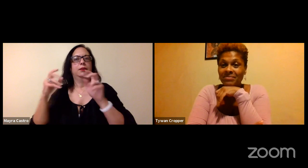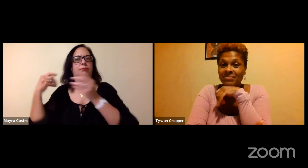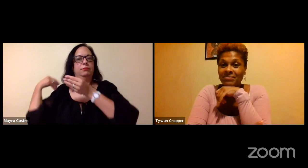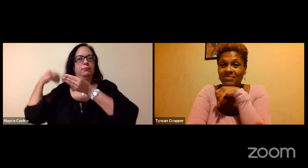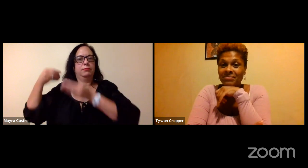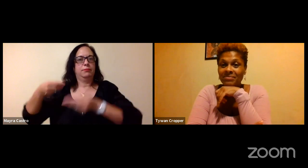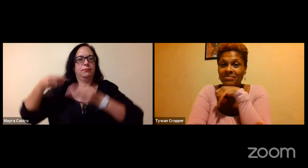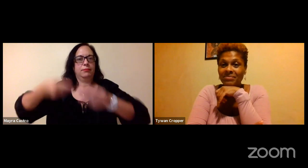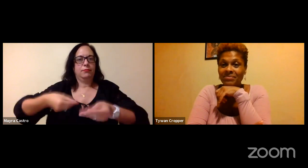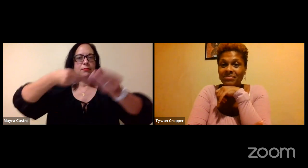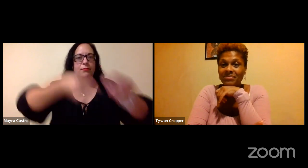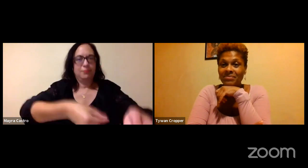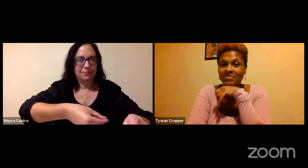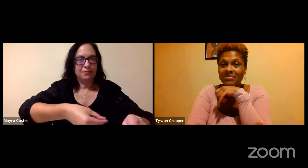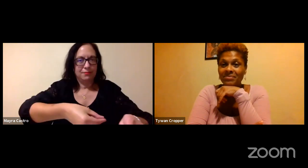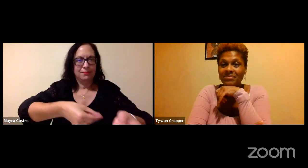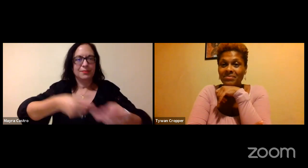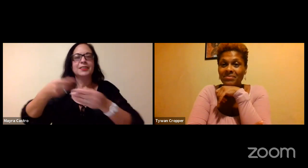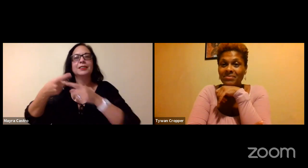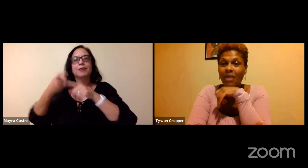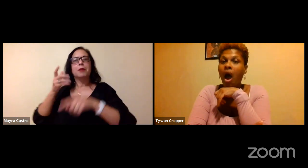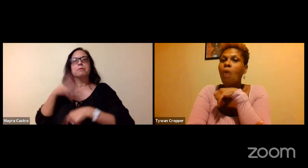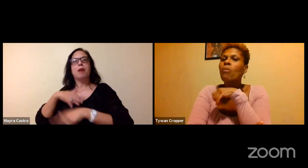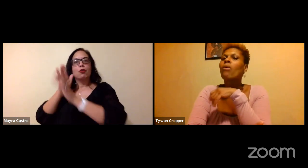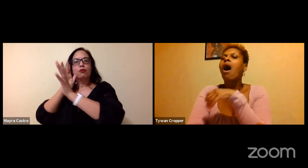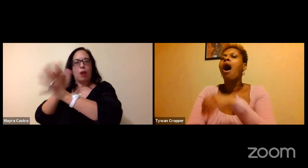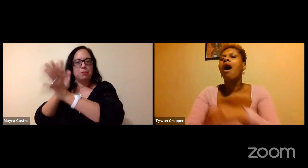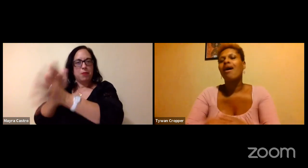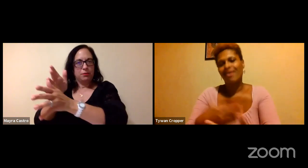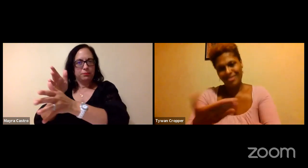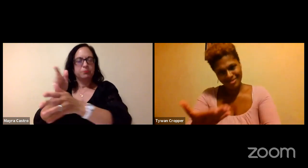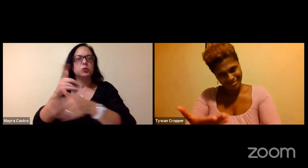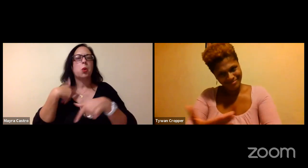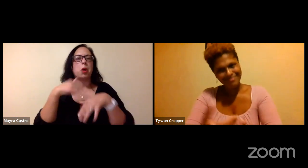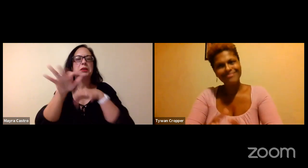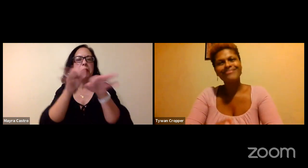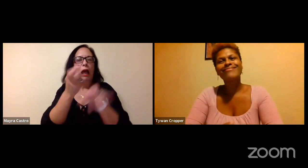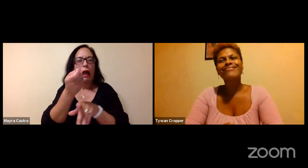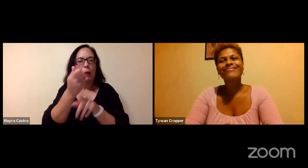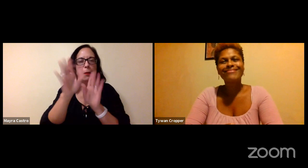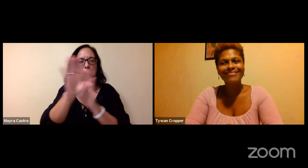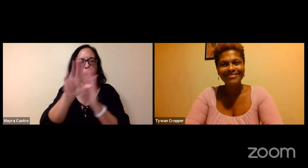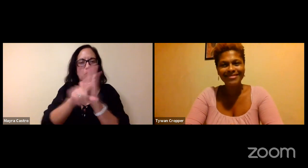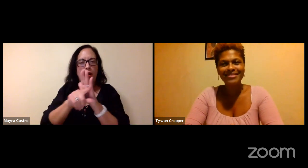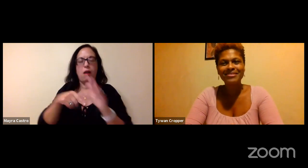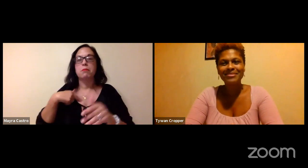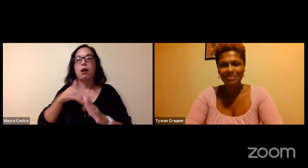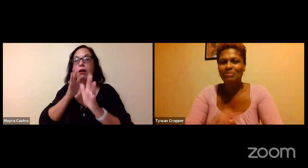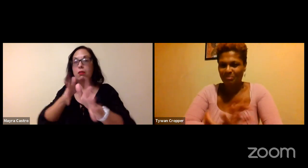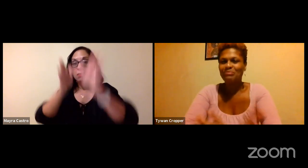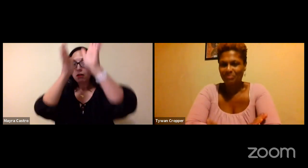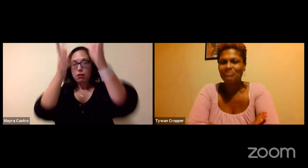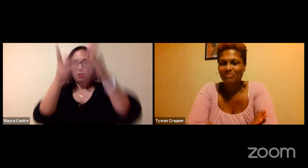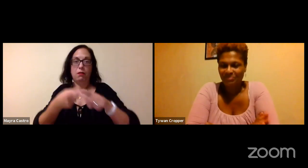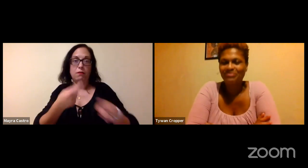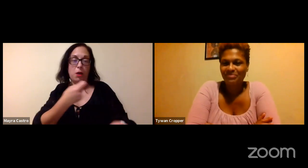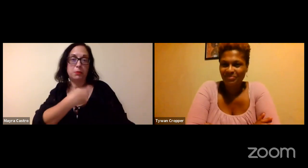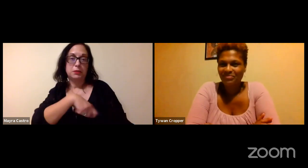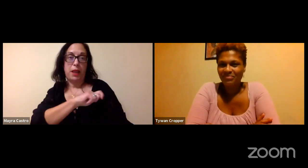mom believed that passing down the food from my grandmother.